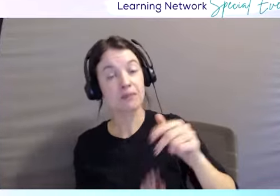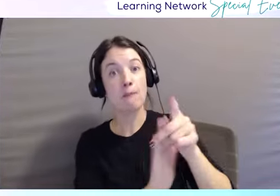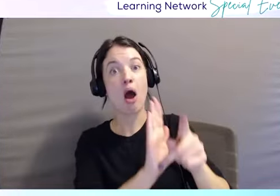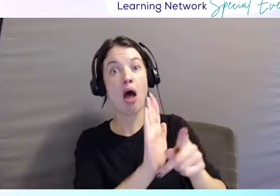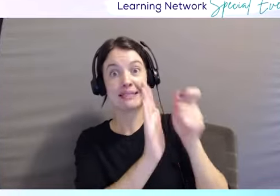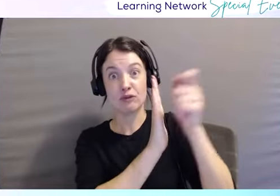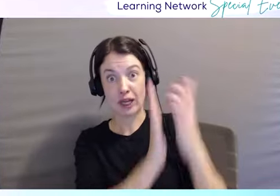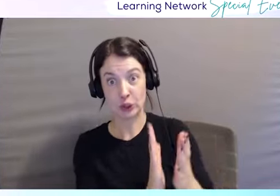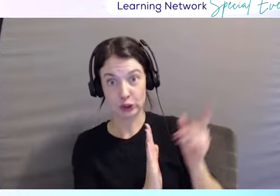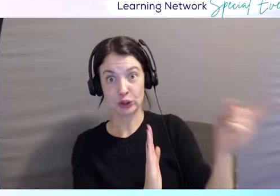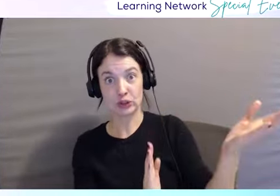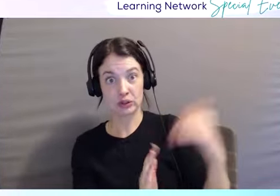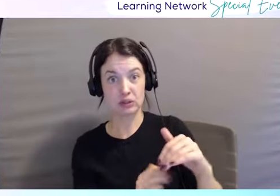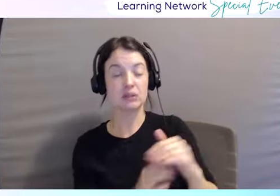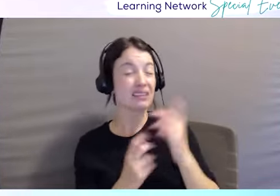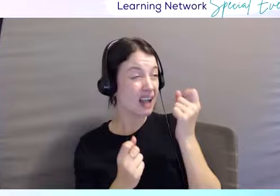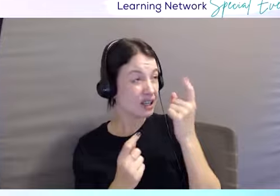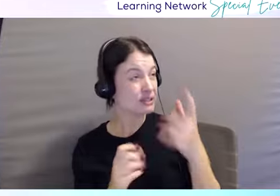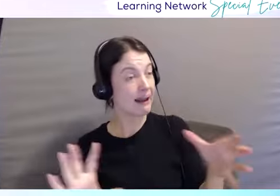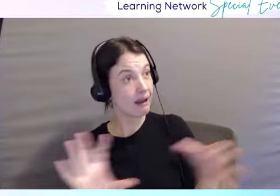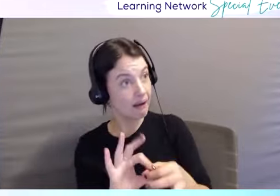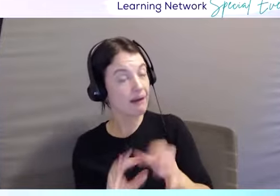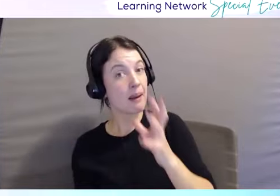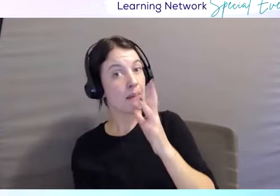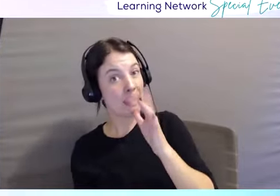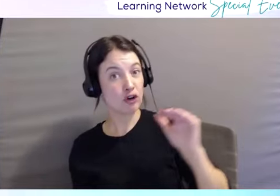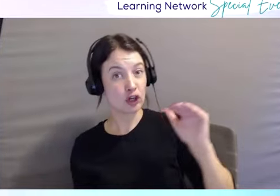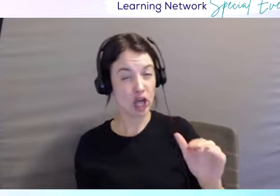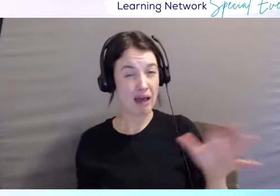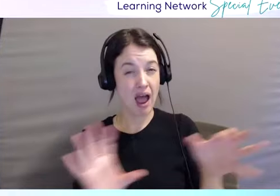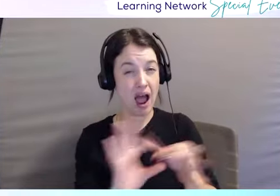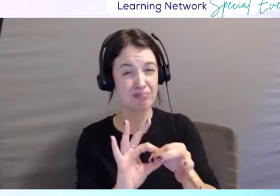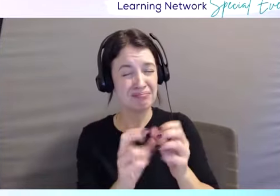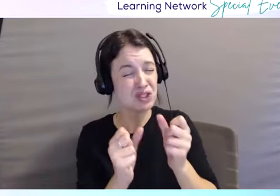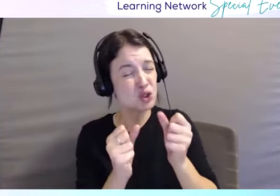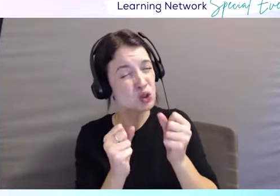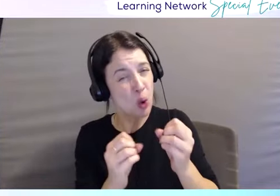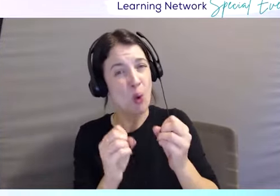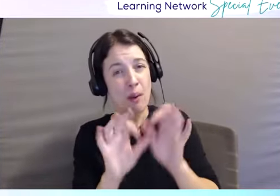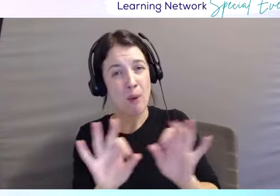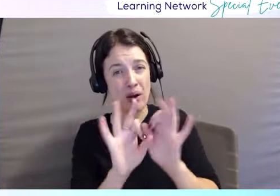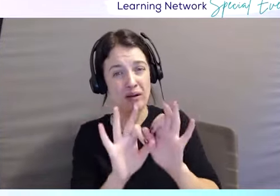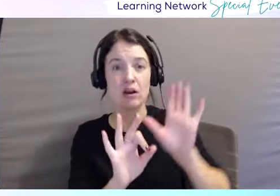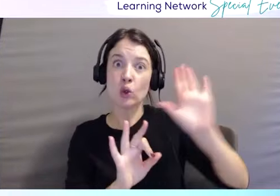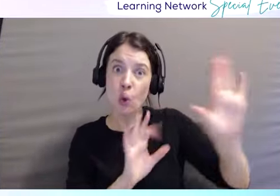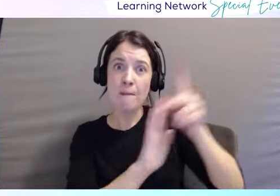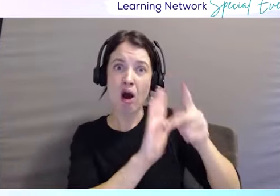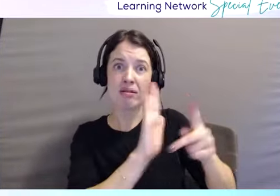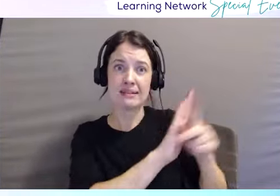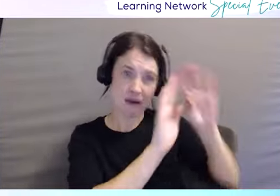the primacy of the mother-child unit as a unit is something to build policy around, not a mother over